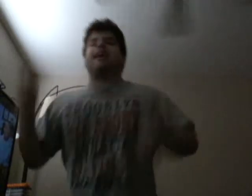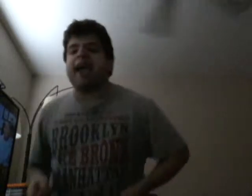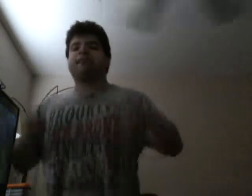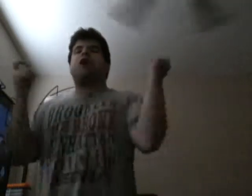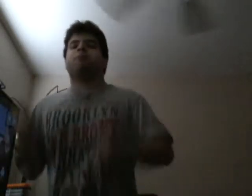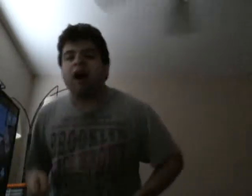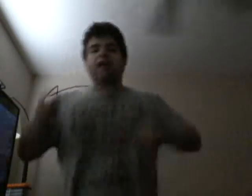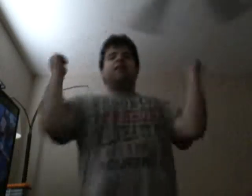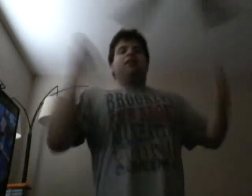take no more.